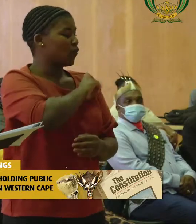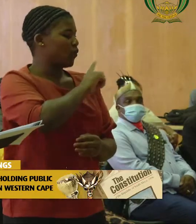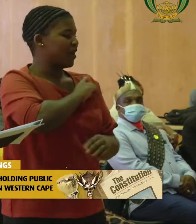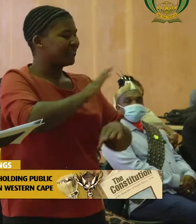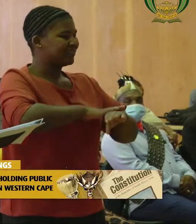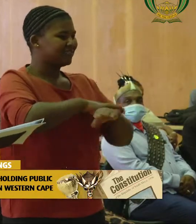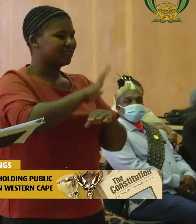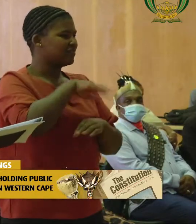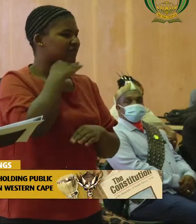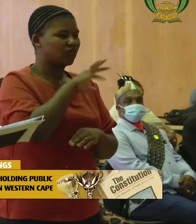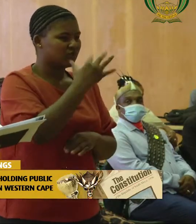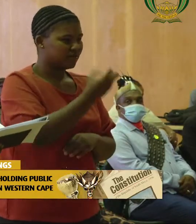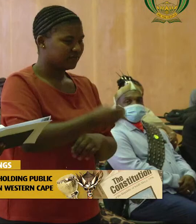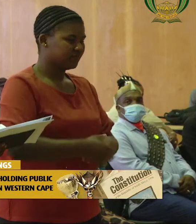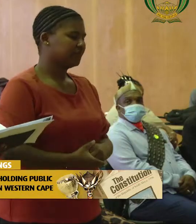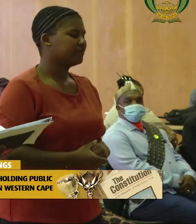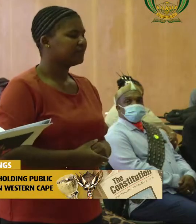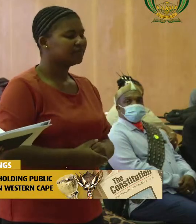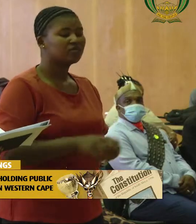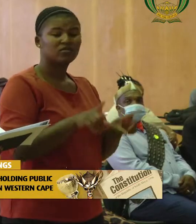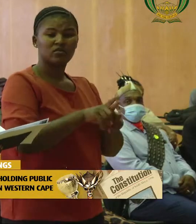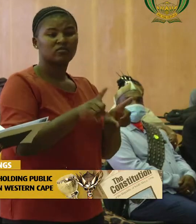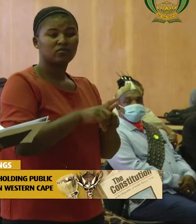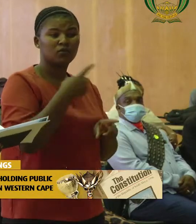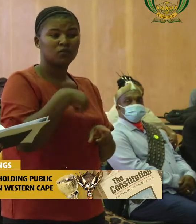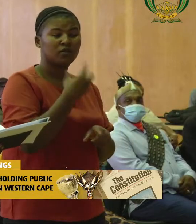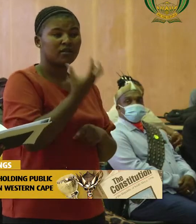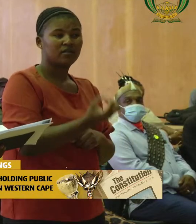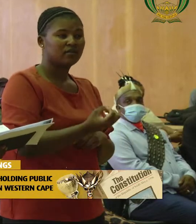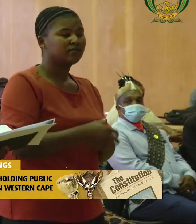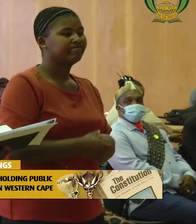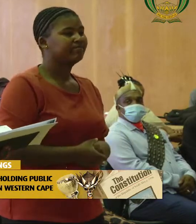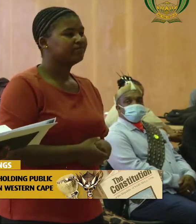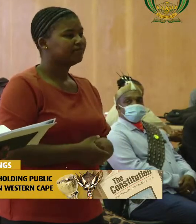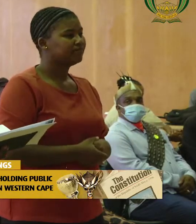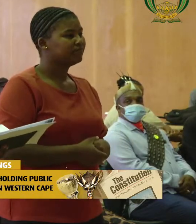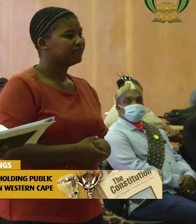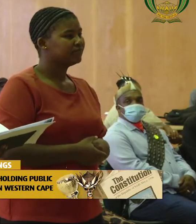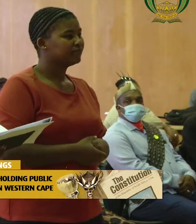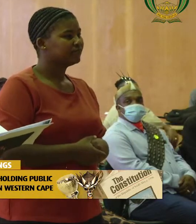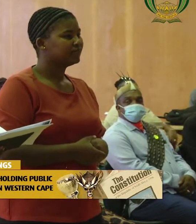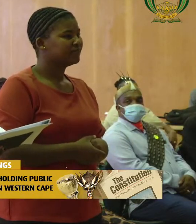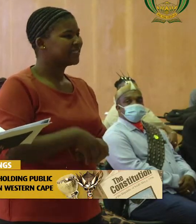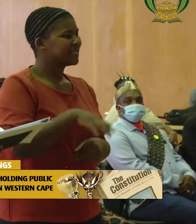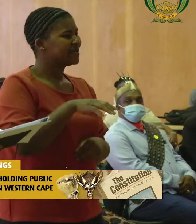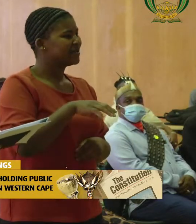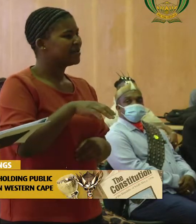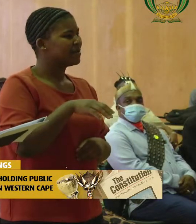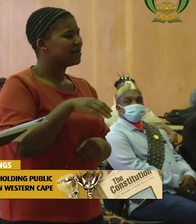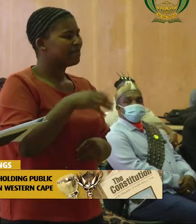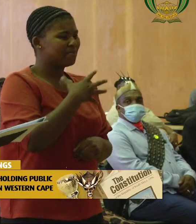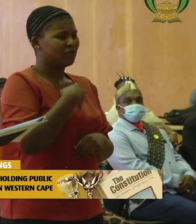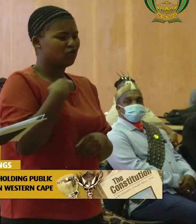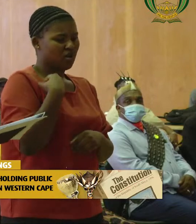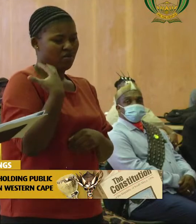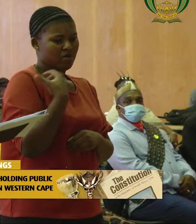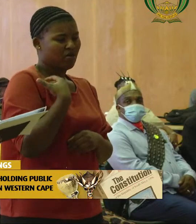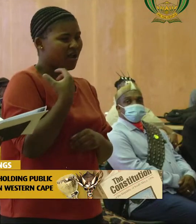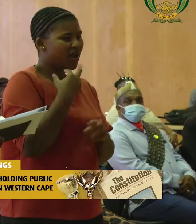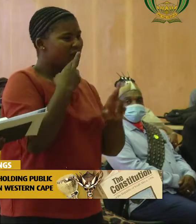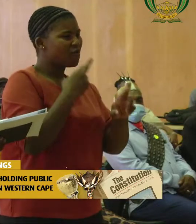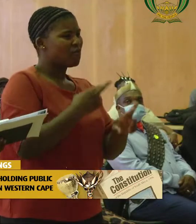time. There's also the Ministerial Advisory Committee report.